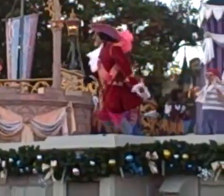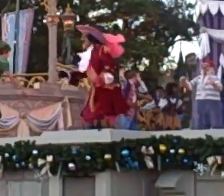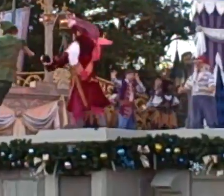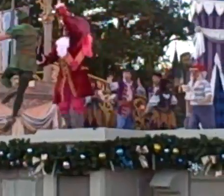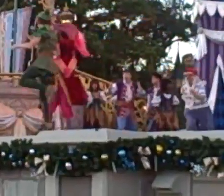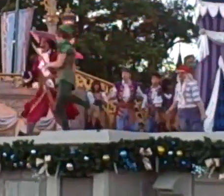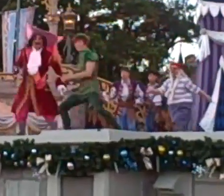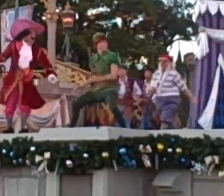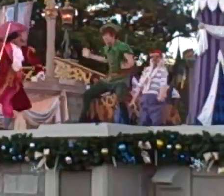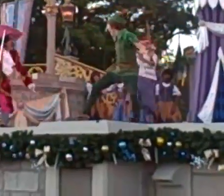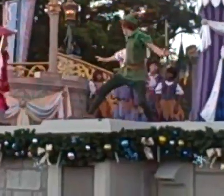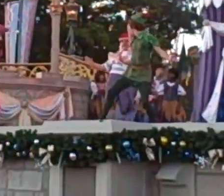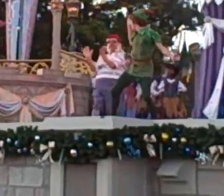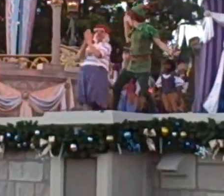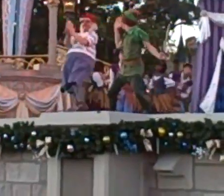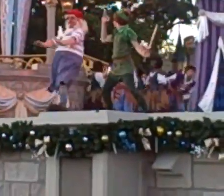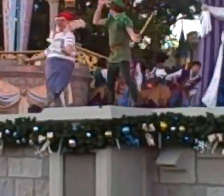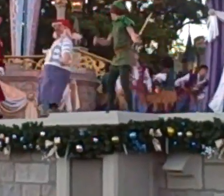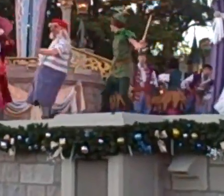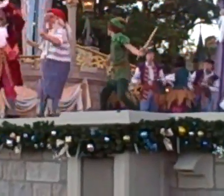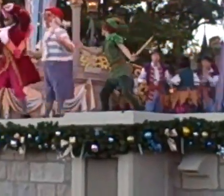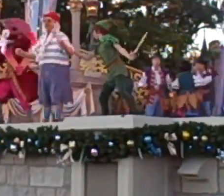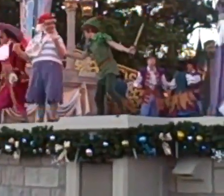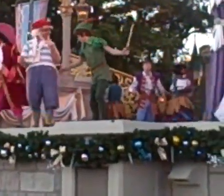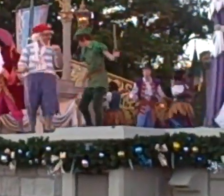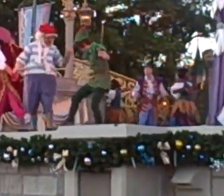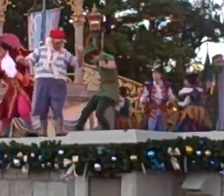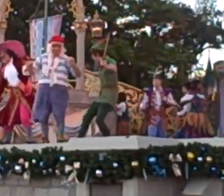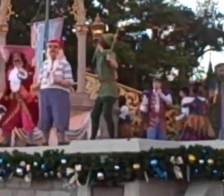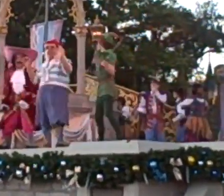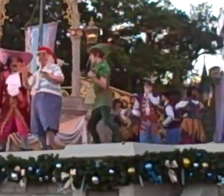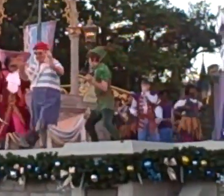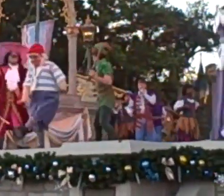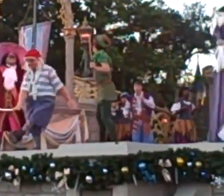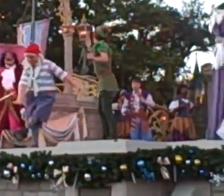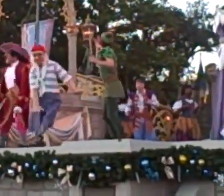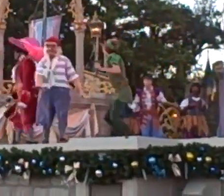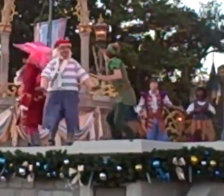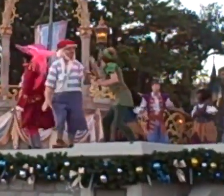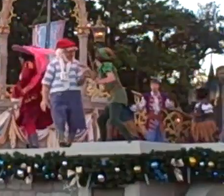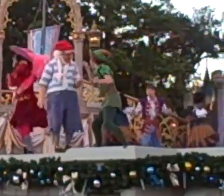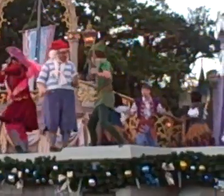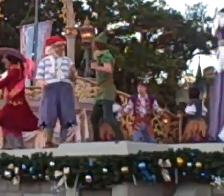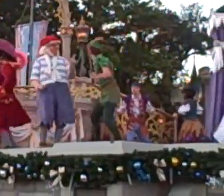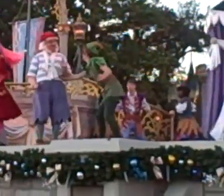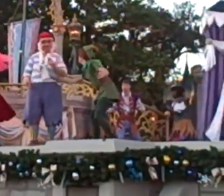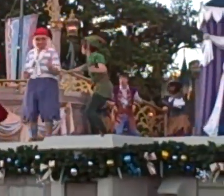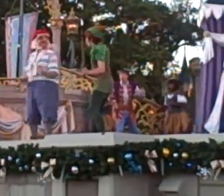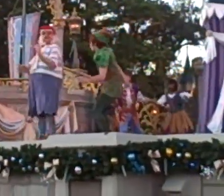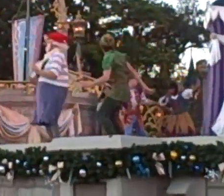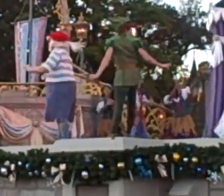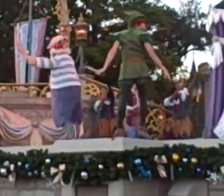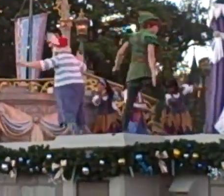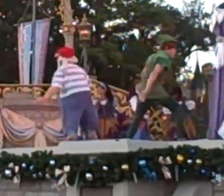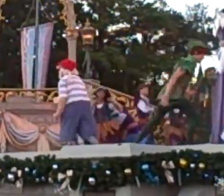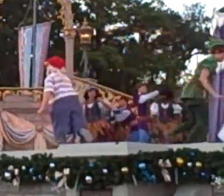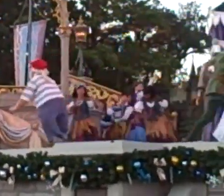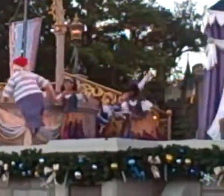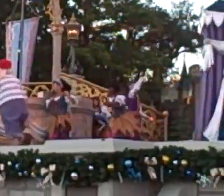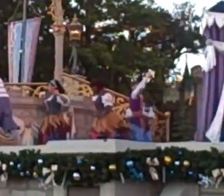Give it to him, Kipping. Oh, it's his hand. Speed, your brother, I need you. Get the bell.